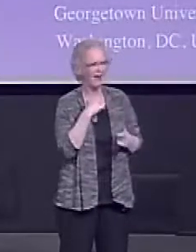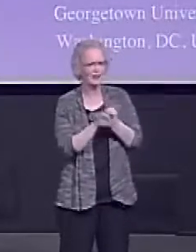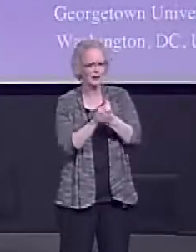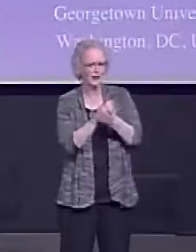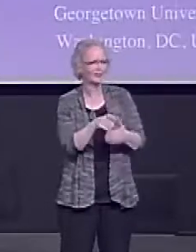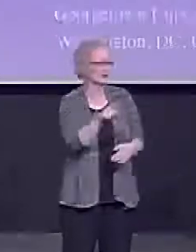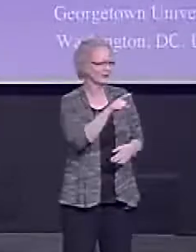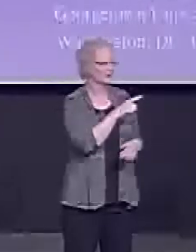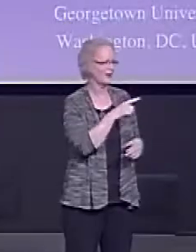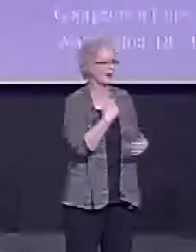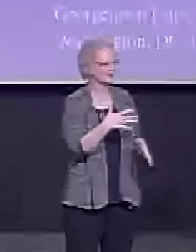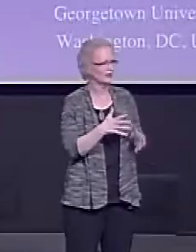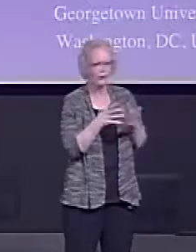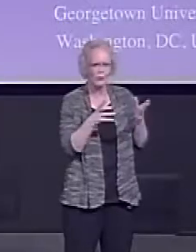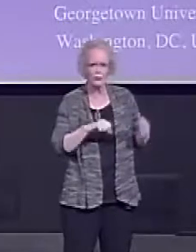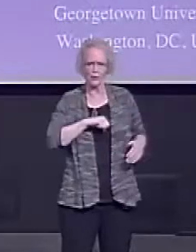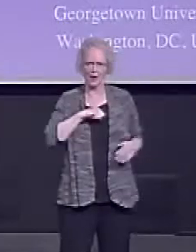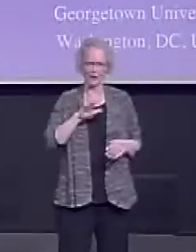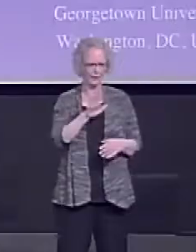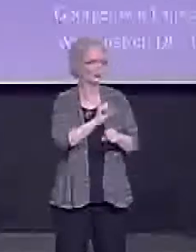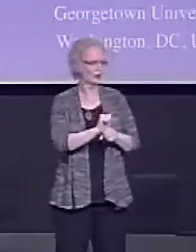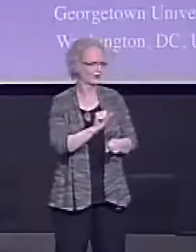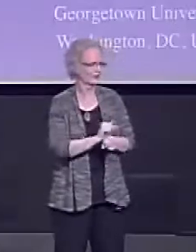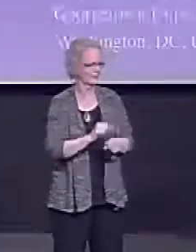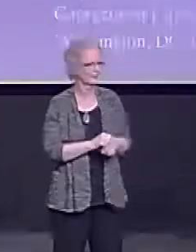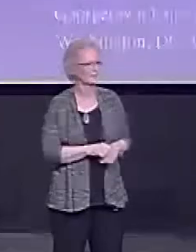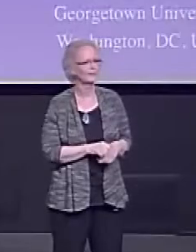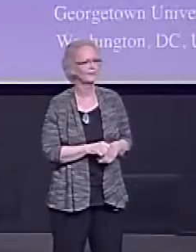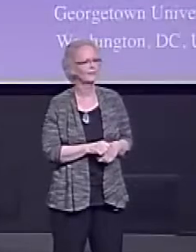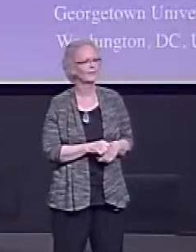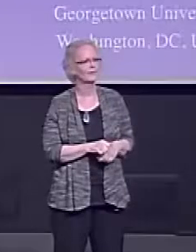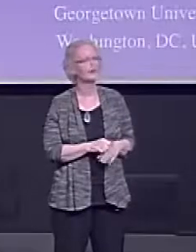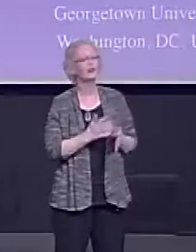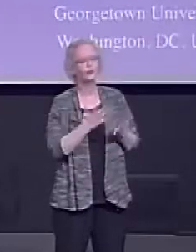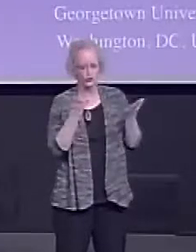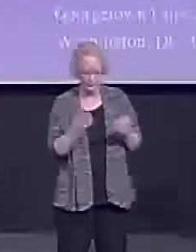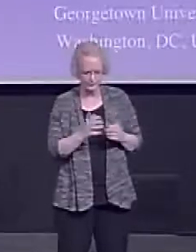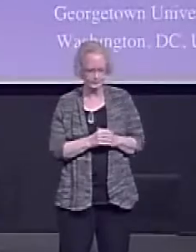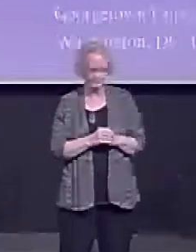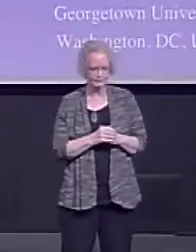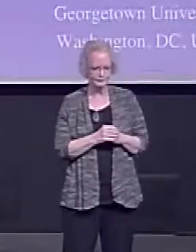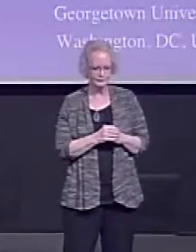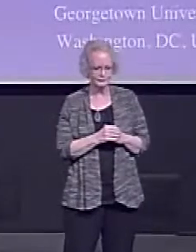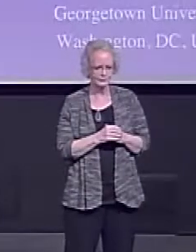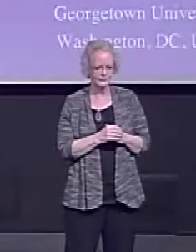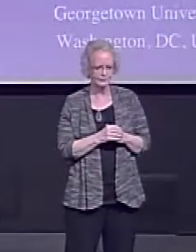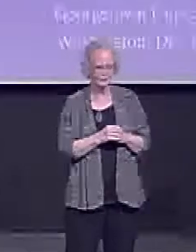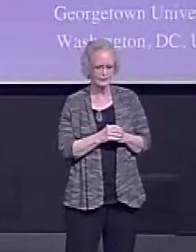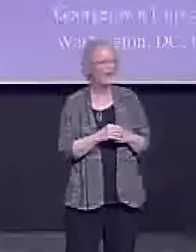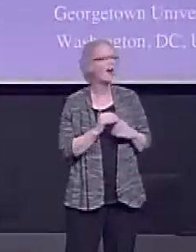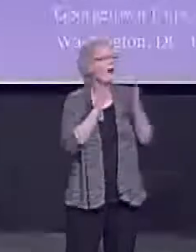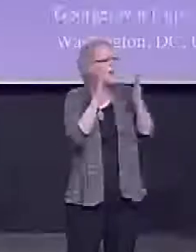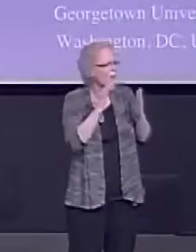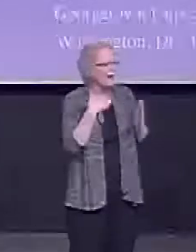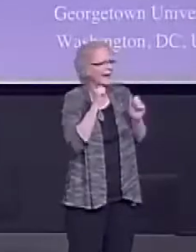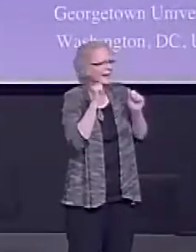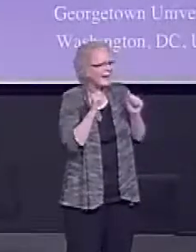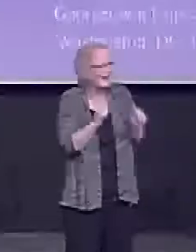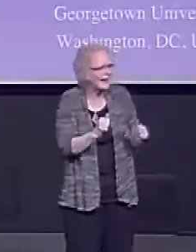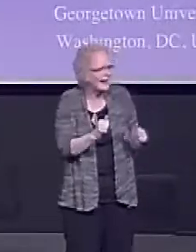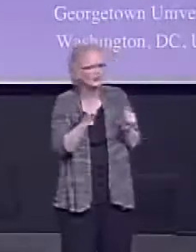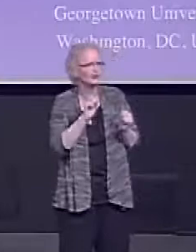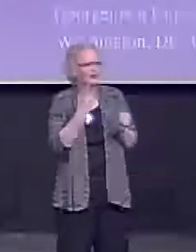so proud of the work that you are doing here. So I hope I can scratch the surface of some of the